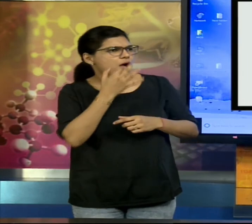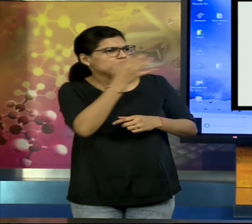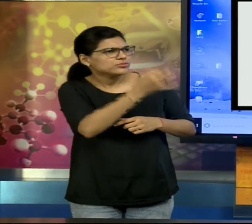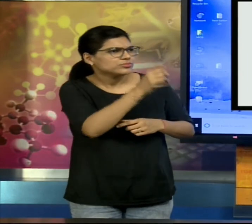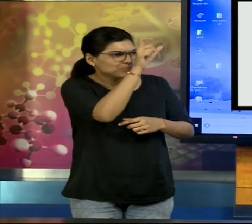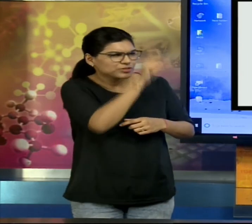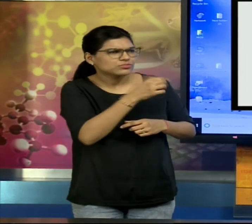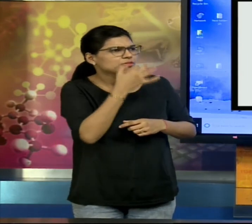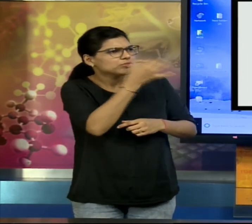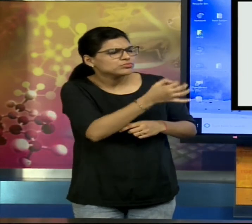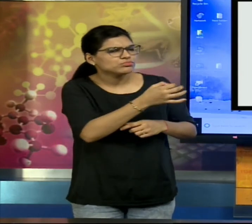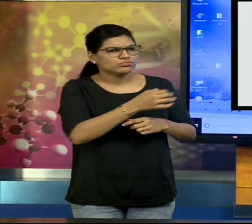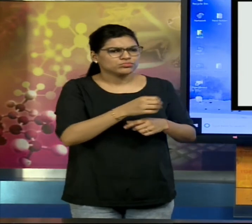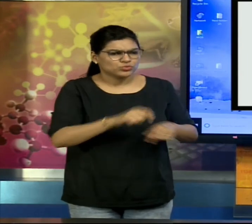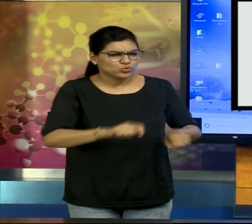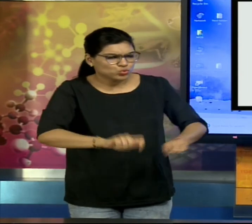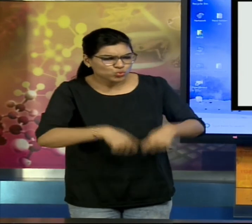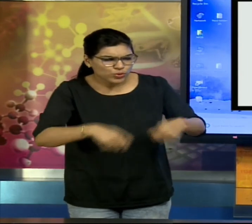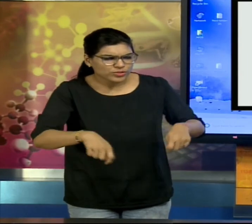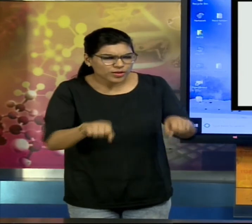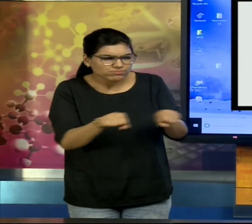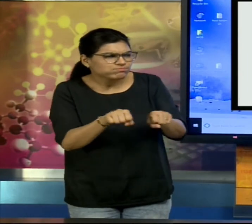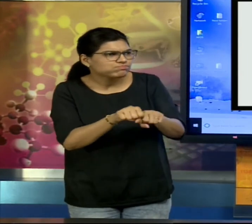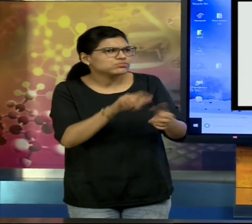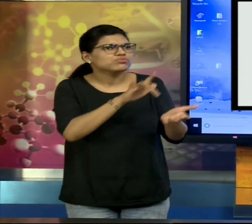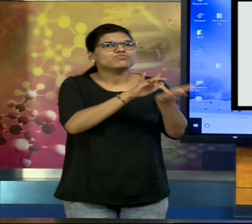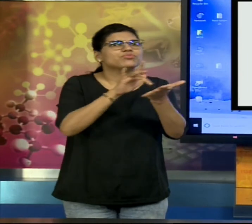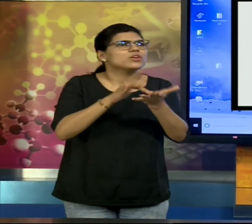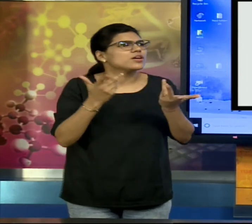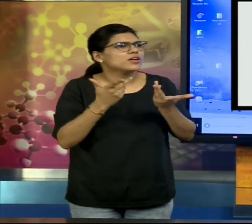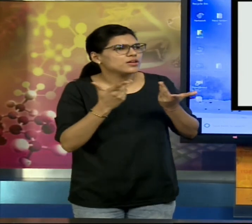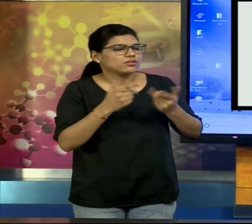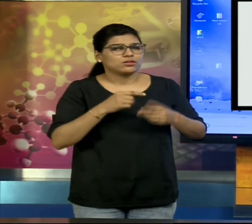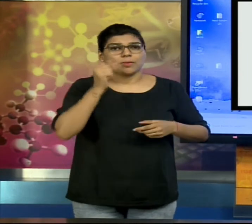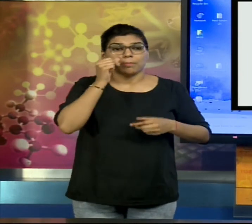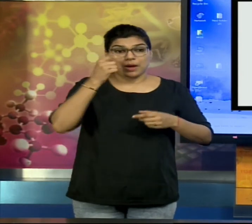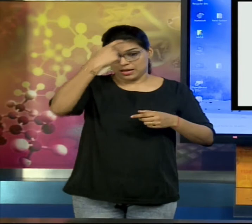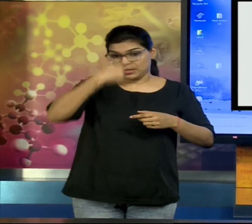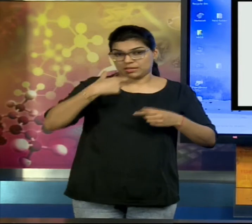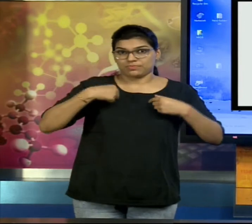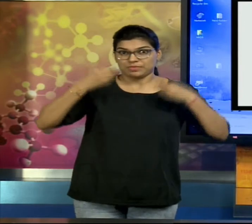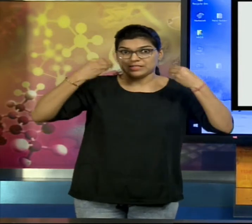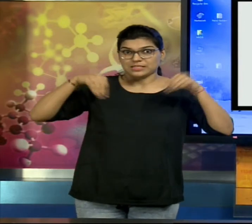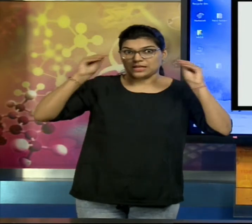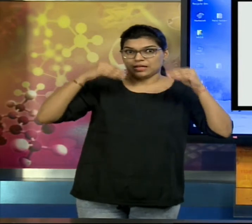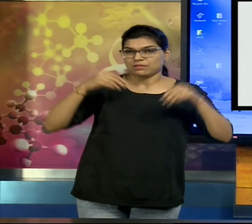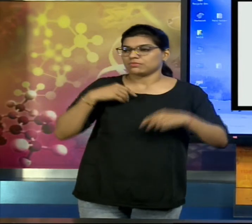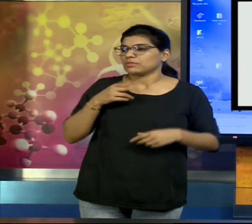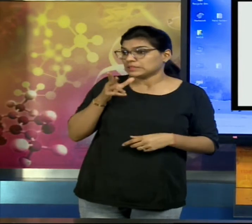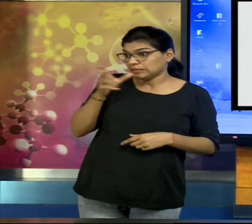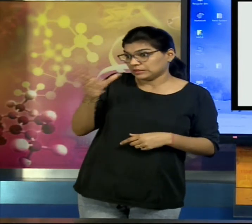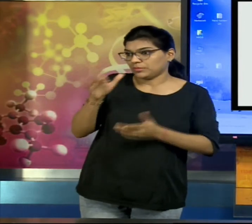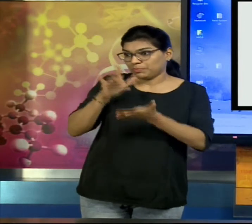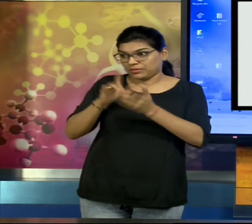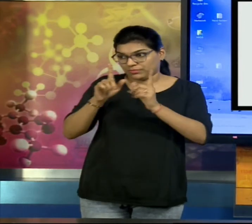Whenever we have any doubt, we can ask to the people